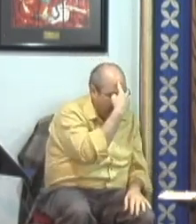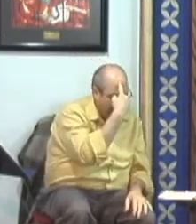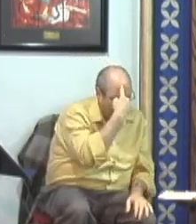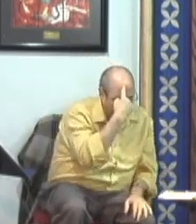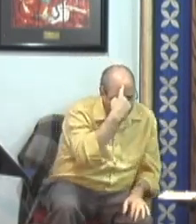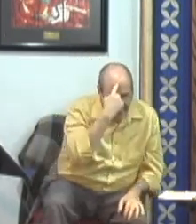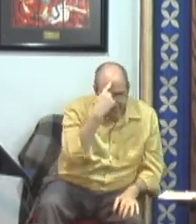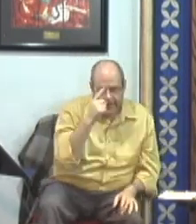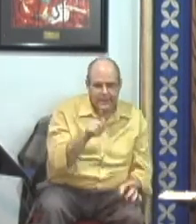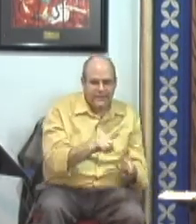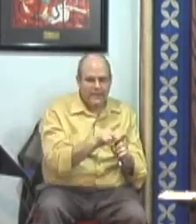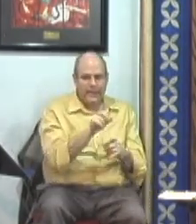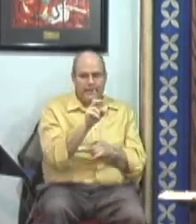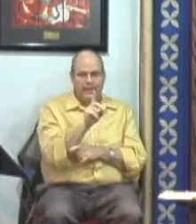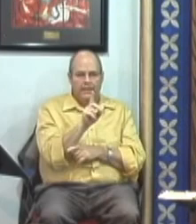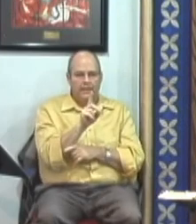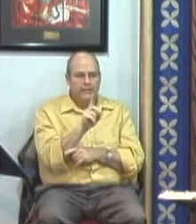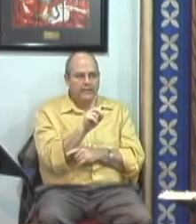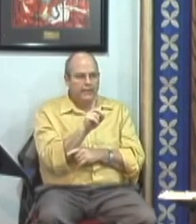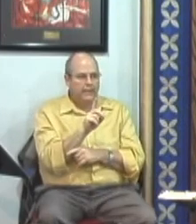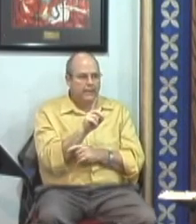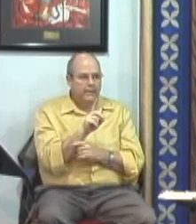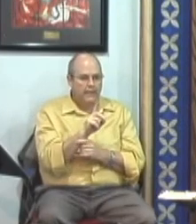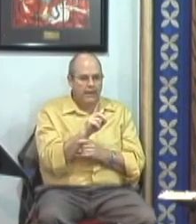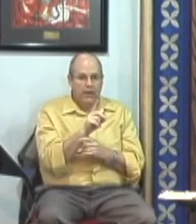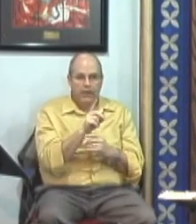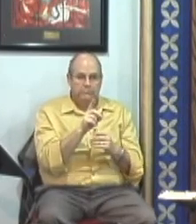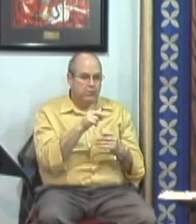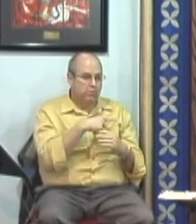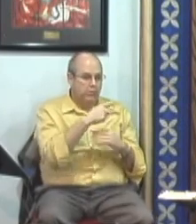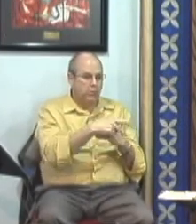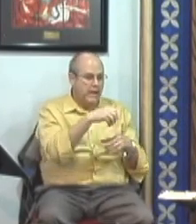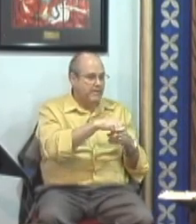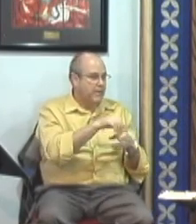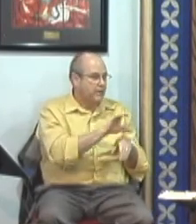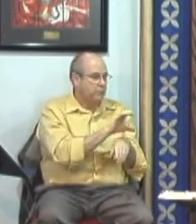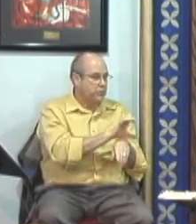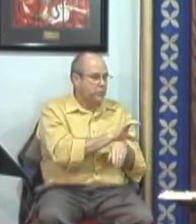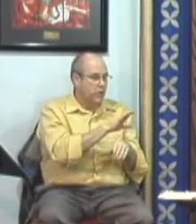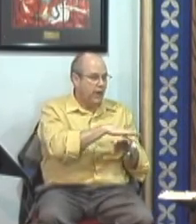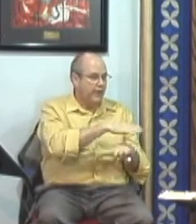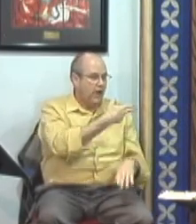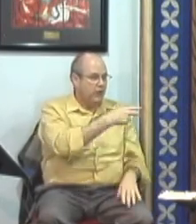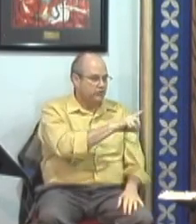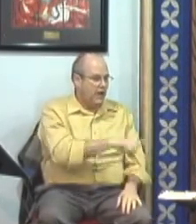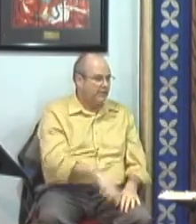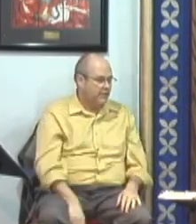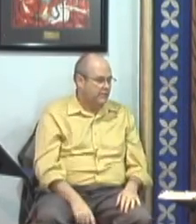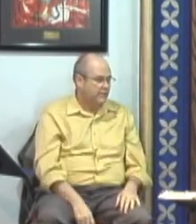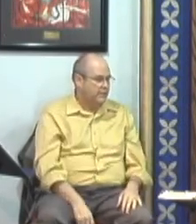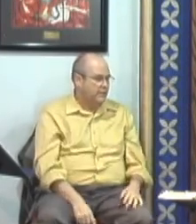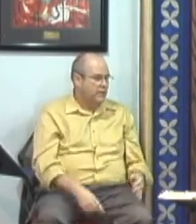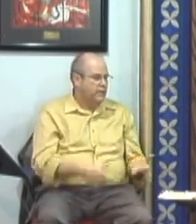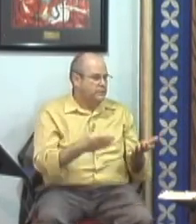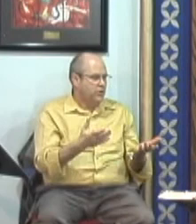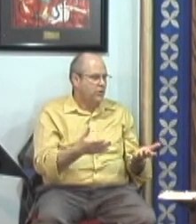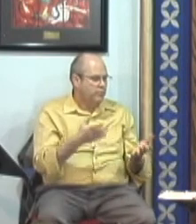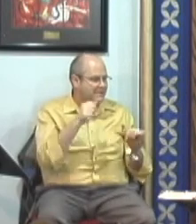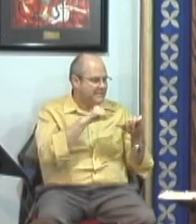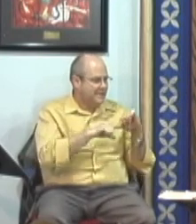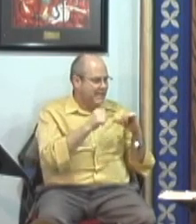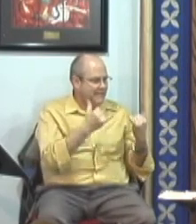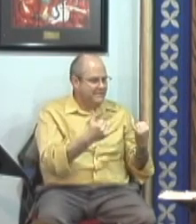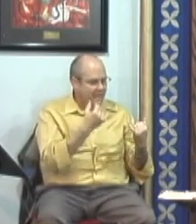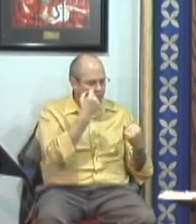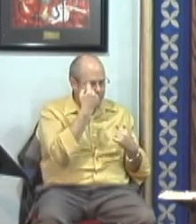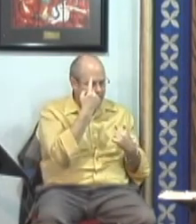brain, just like data and programs are stored in a computer, in the hard drive. And the astounding thing is that scientists now